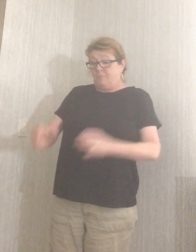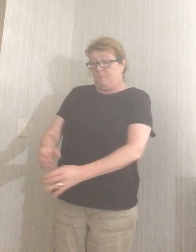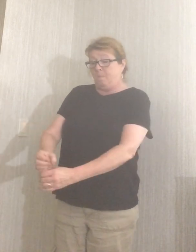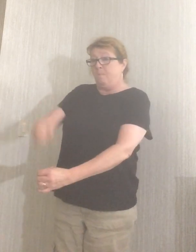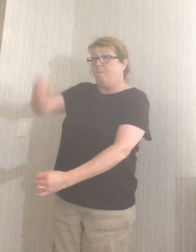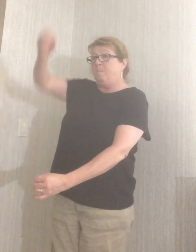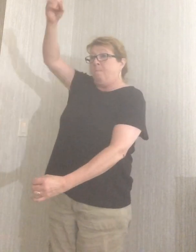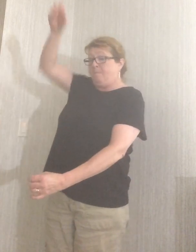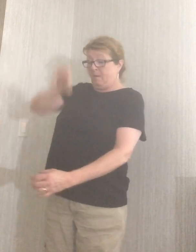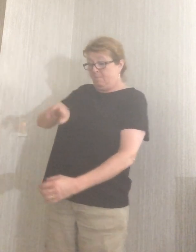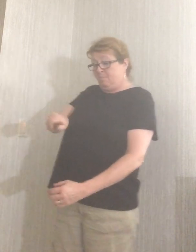off.